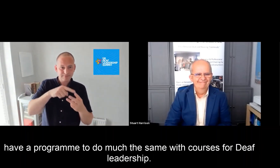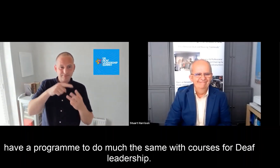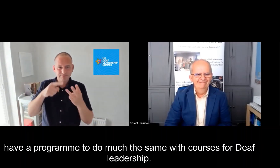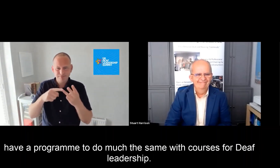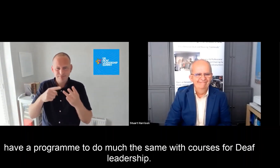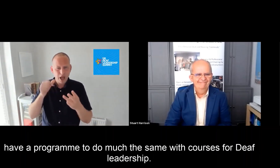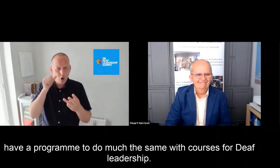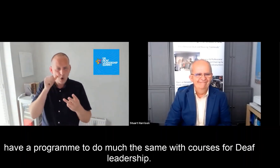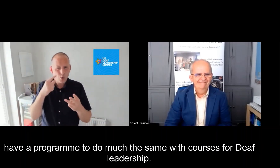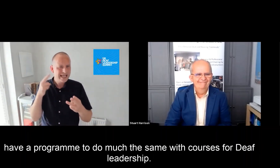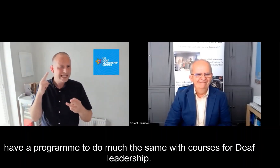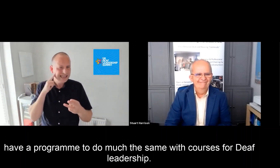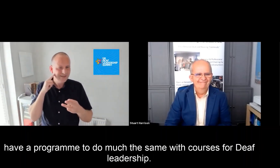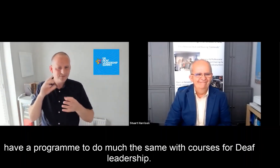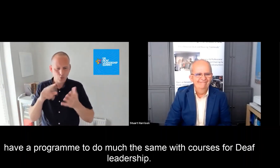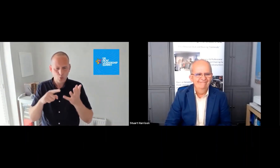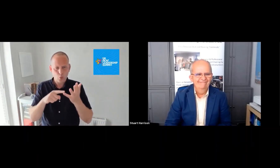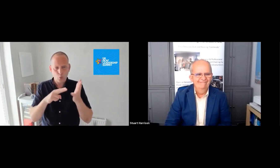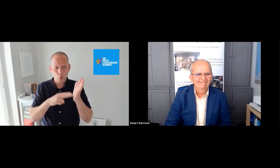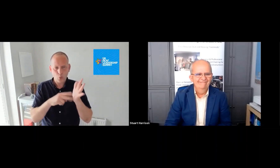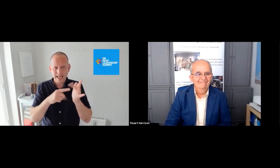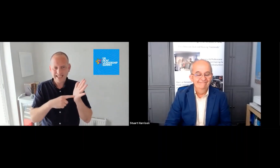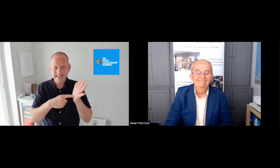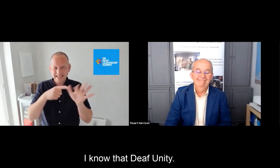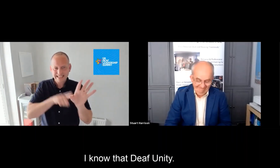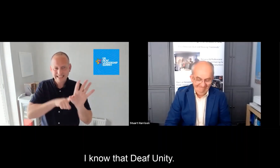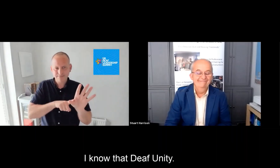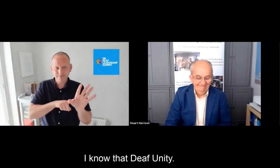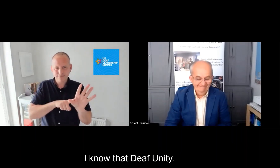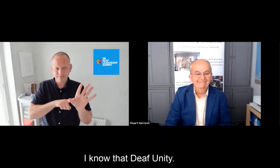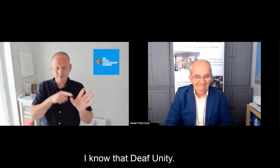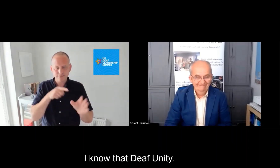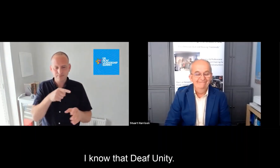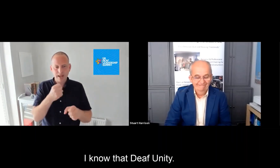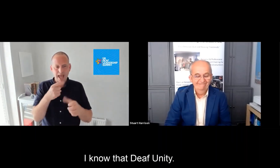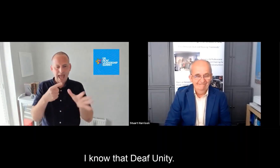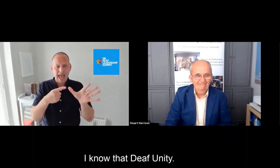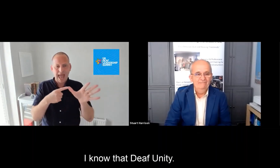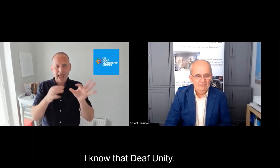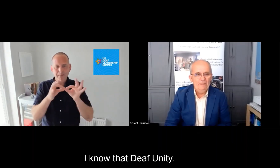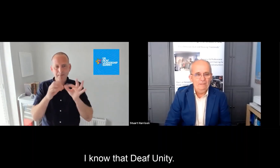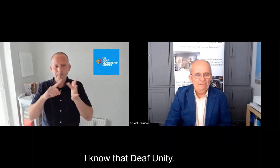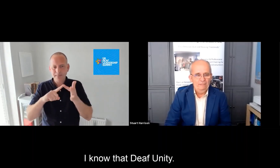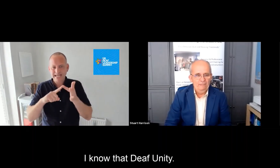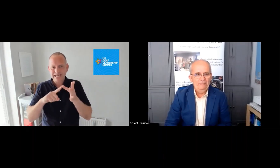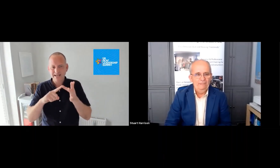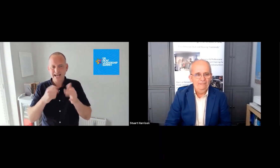courses for deaf leadership. I know that Deaf Unity